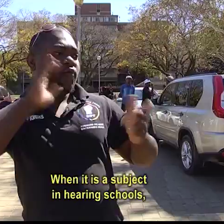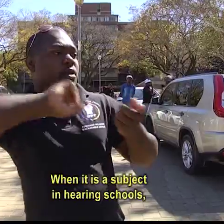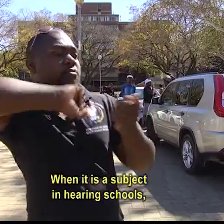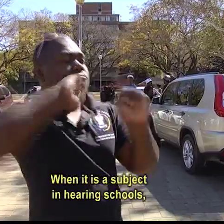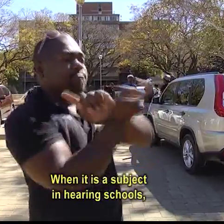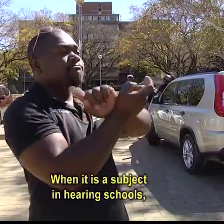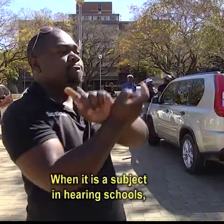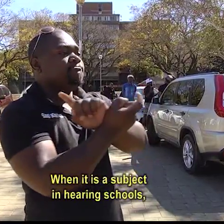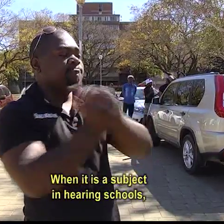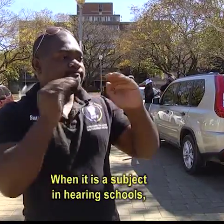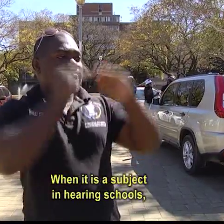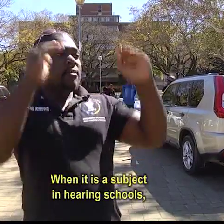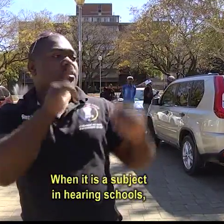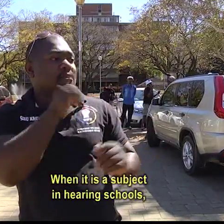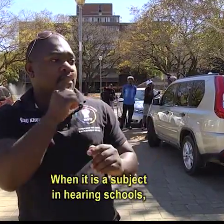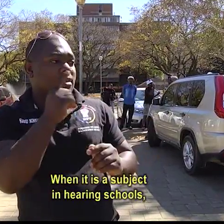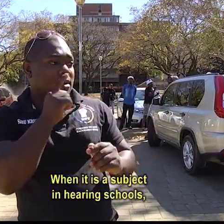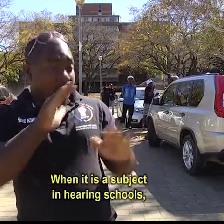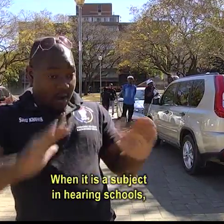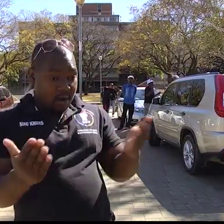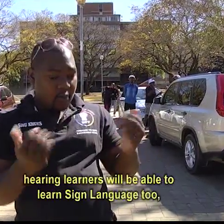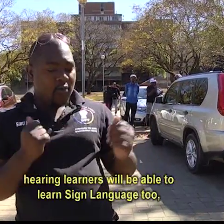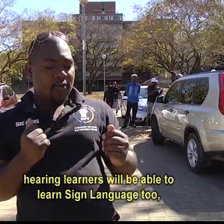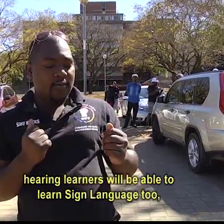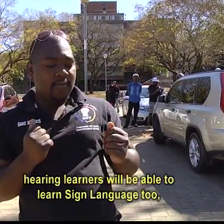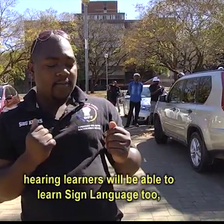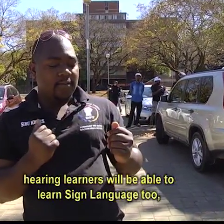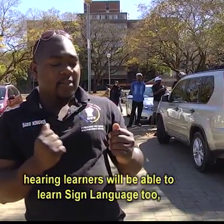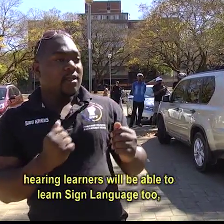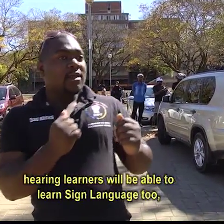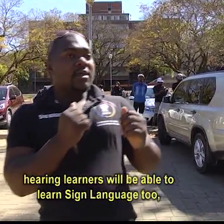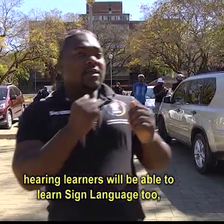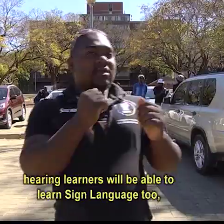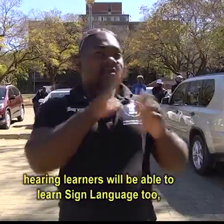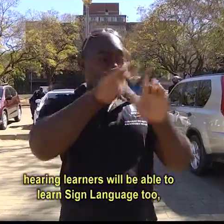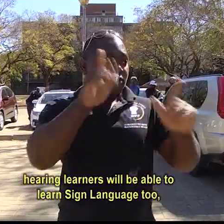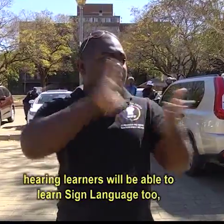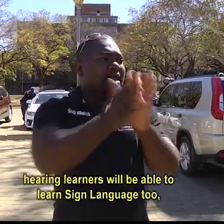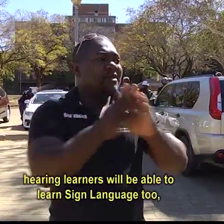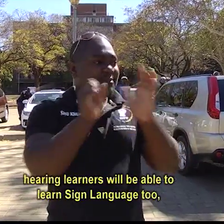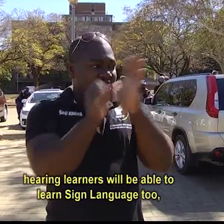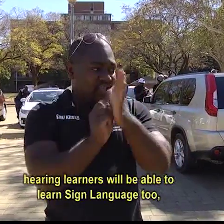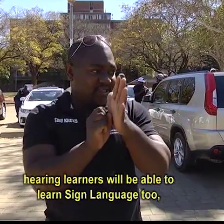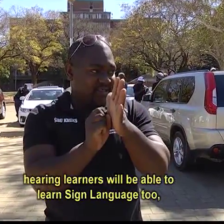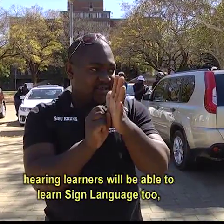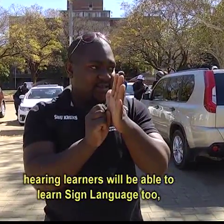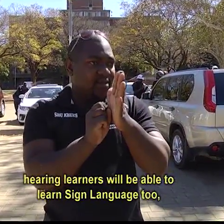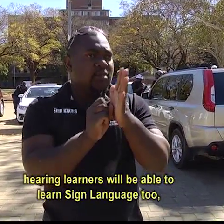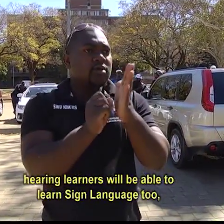When it is a subject in hearing schools, hearing learners will be able to learn sign language too, which will